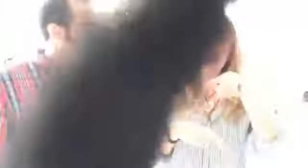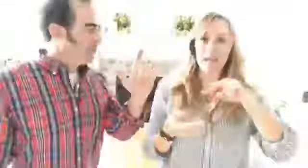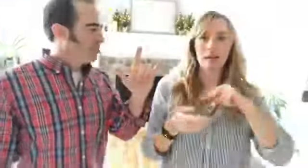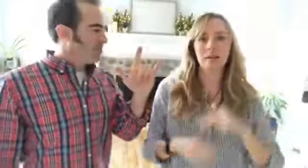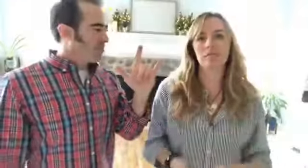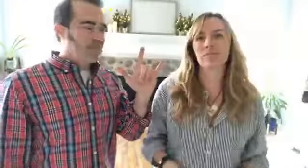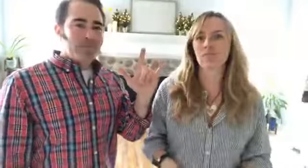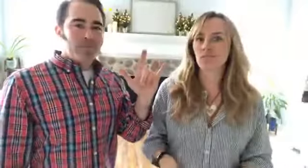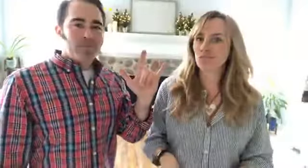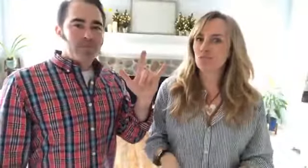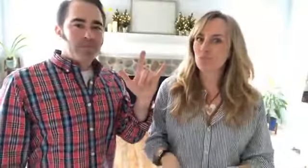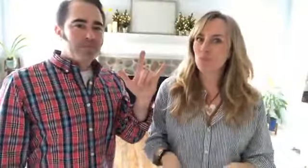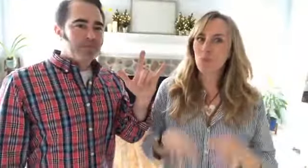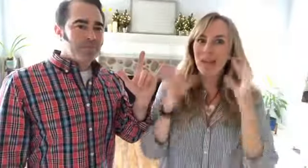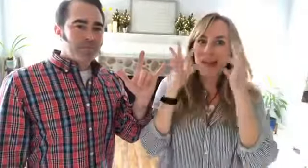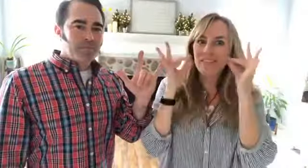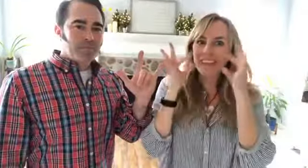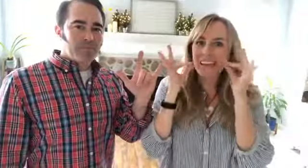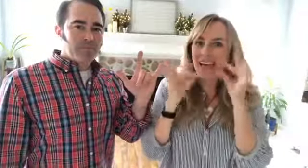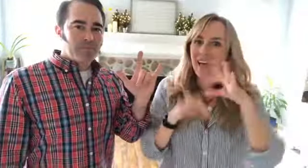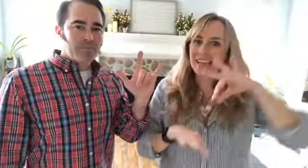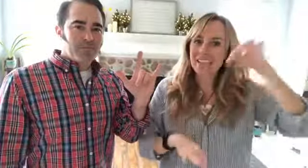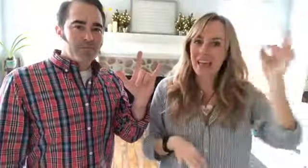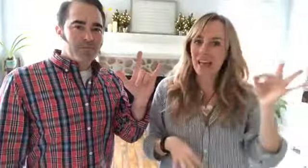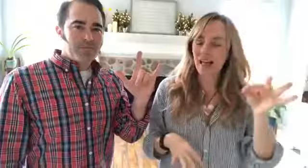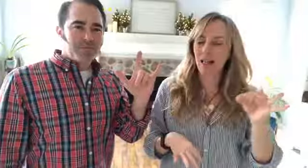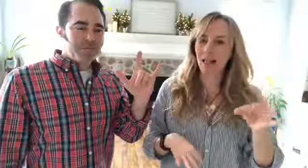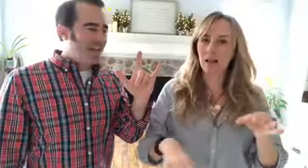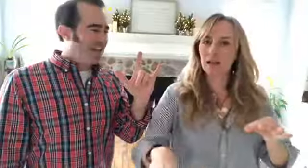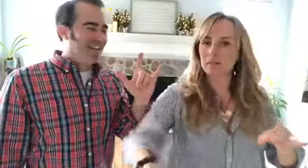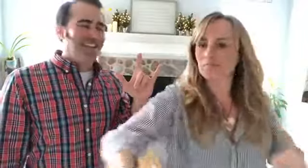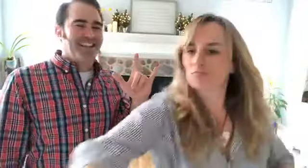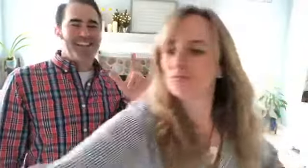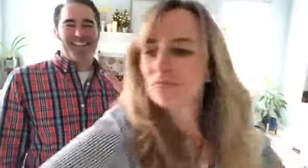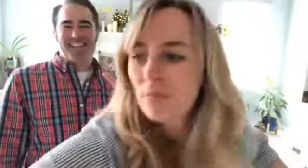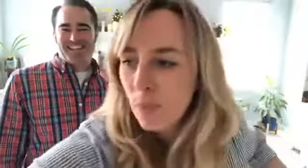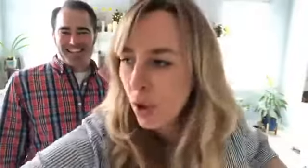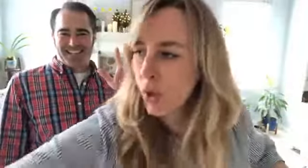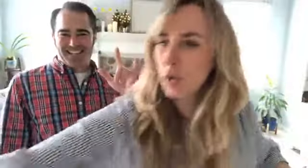we have the cat tail move